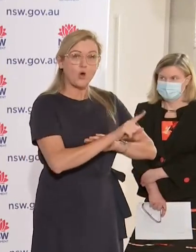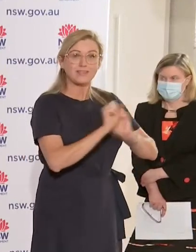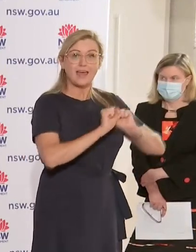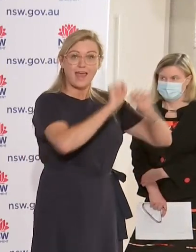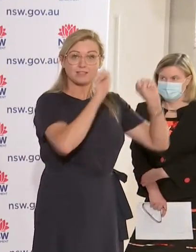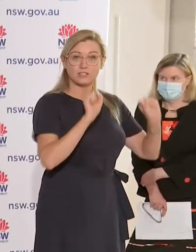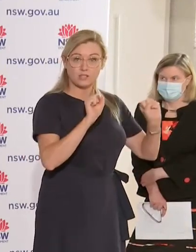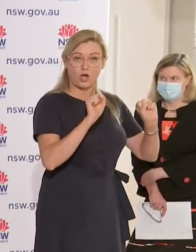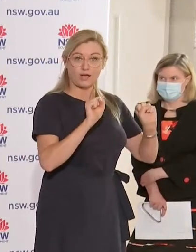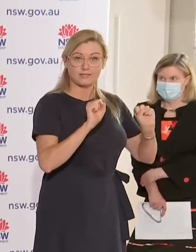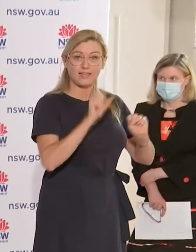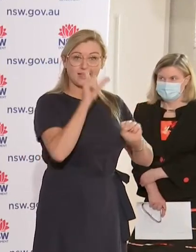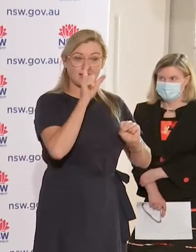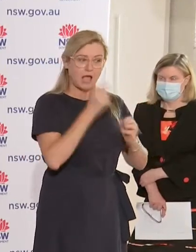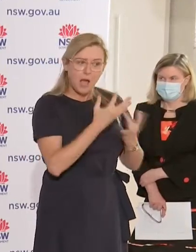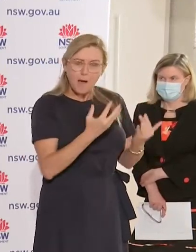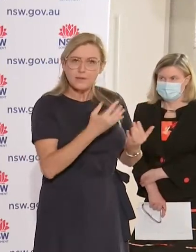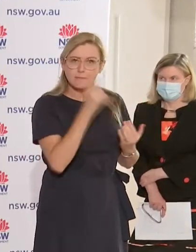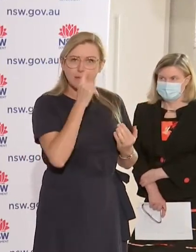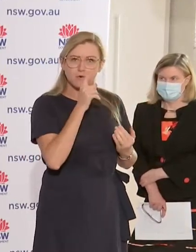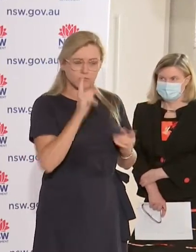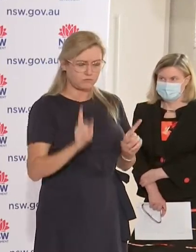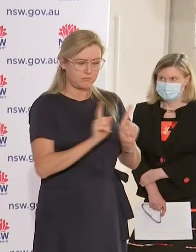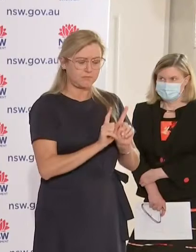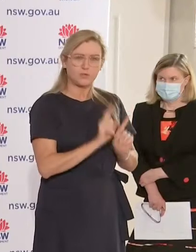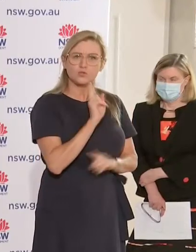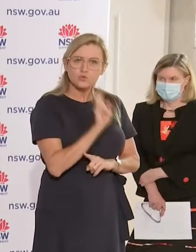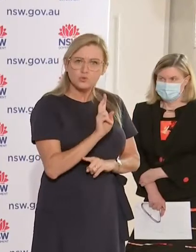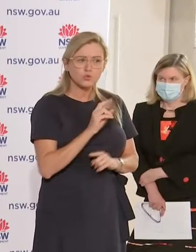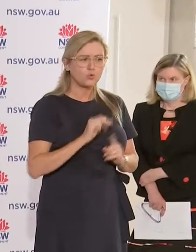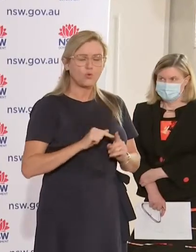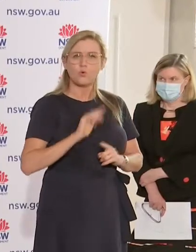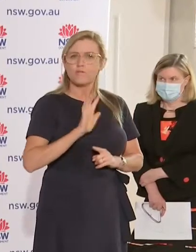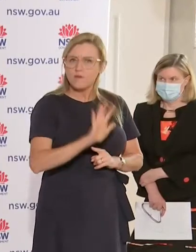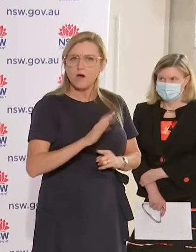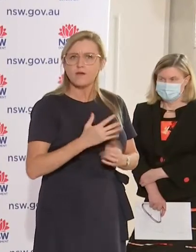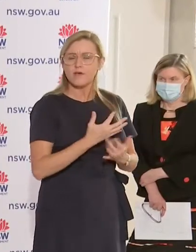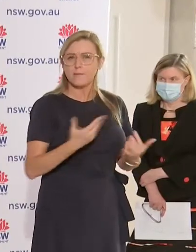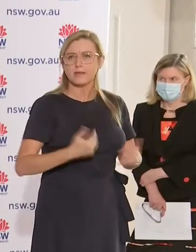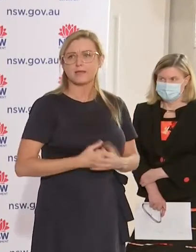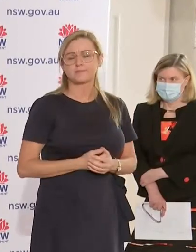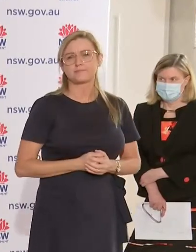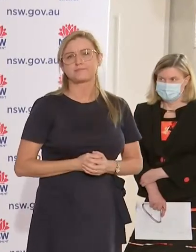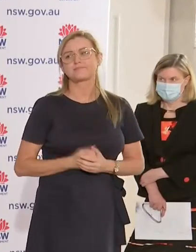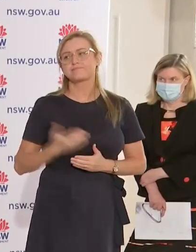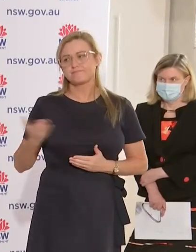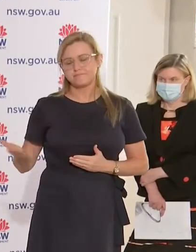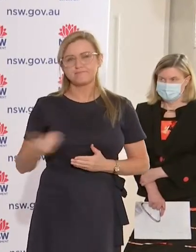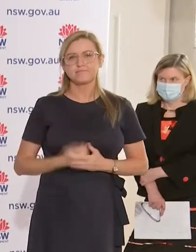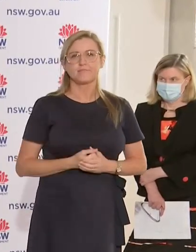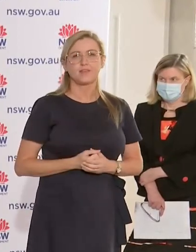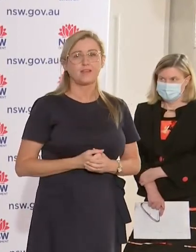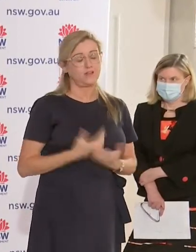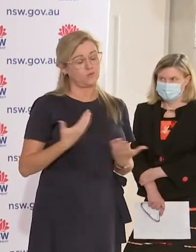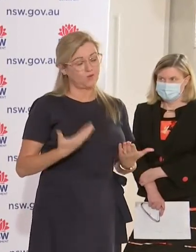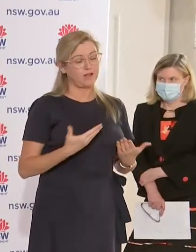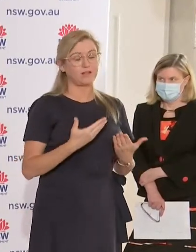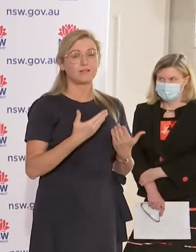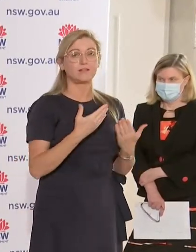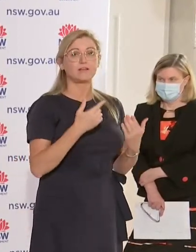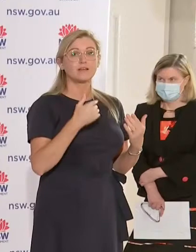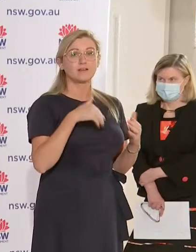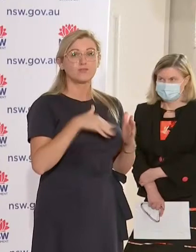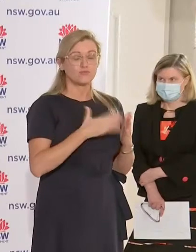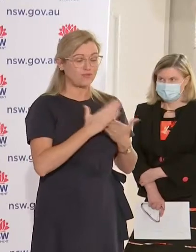has been made public for some time now, but in local government areas of concern, it remains you exercise within your household or with one other person, so